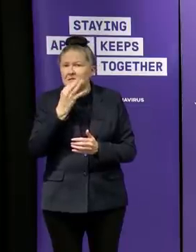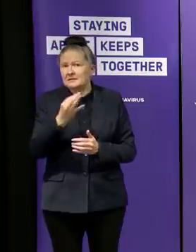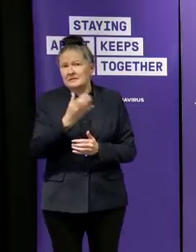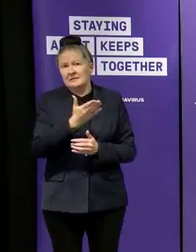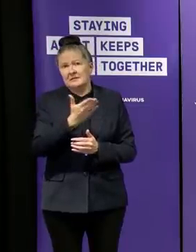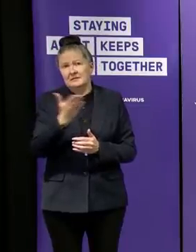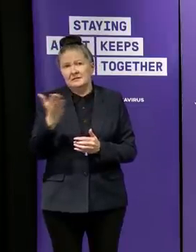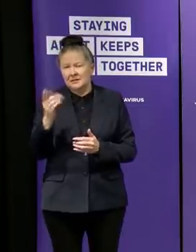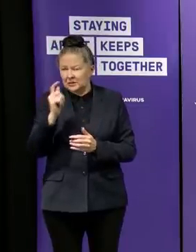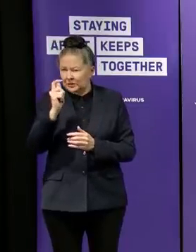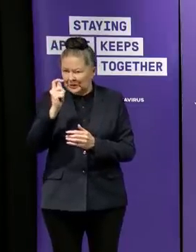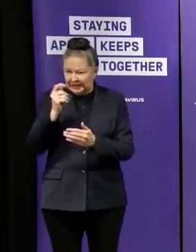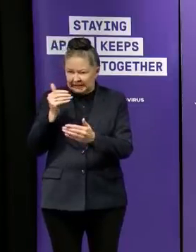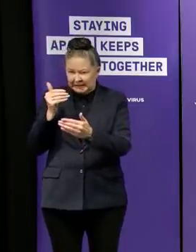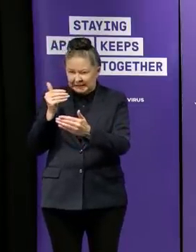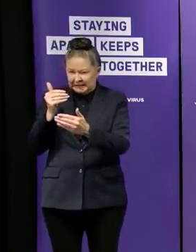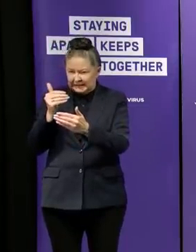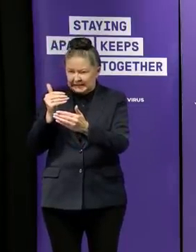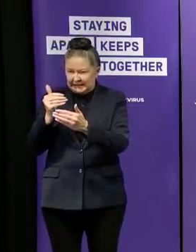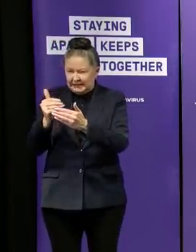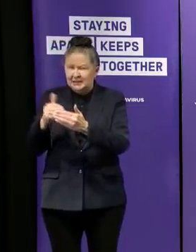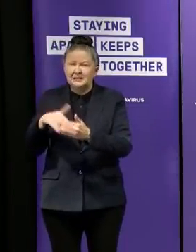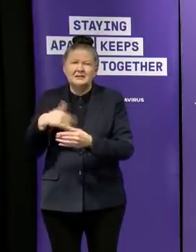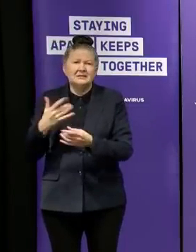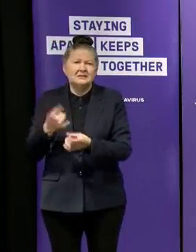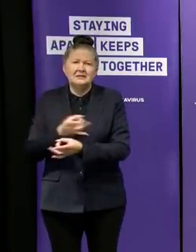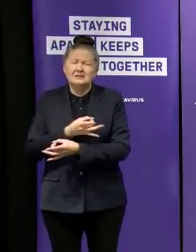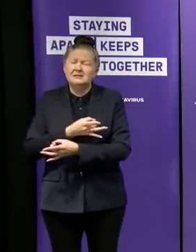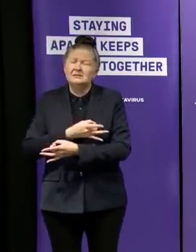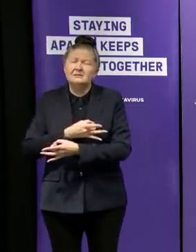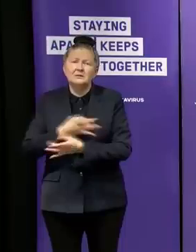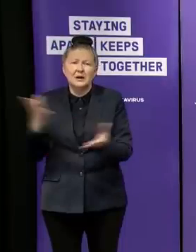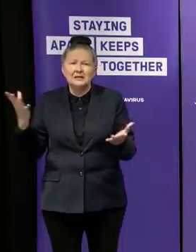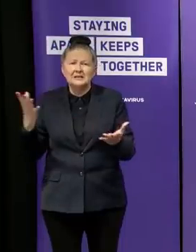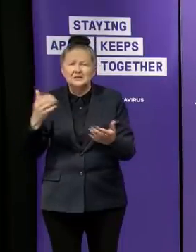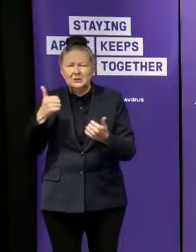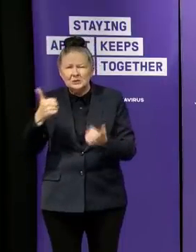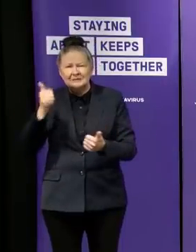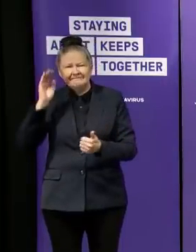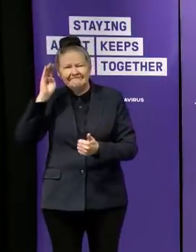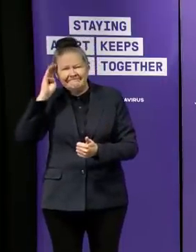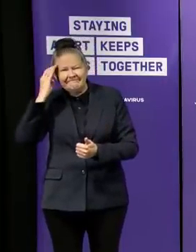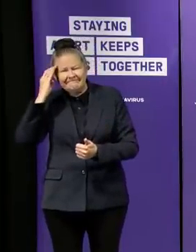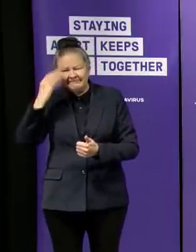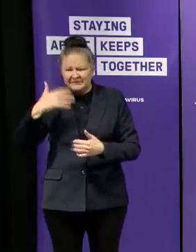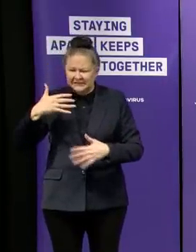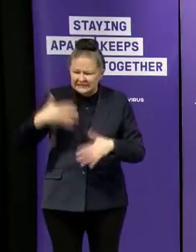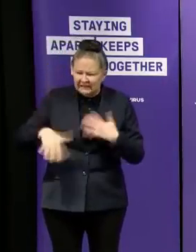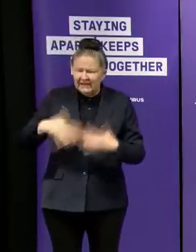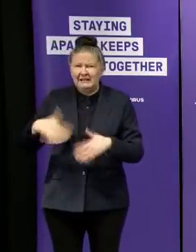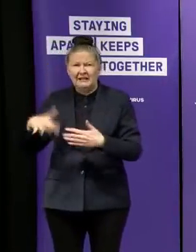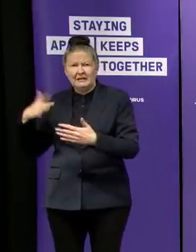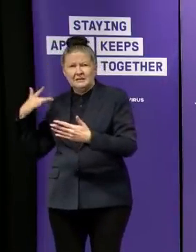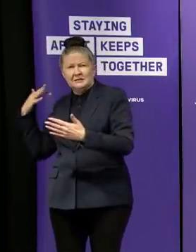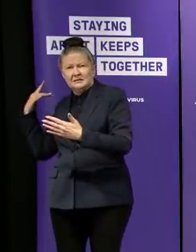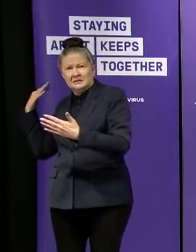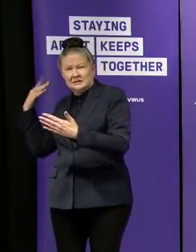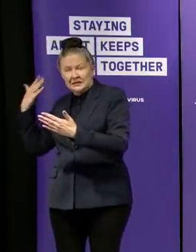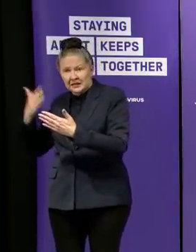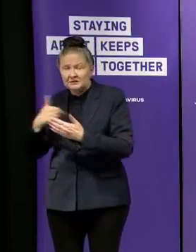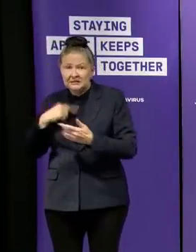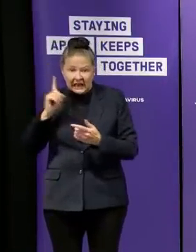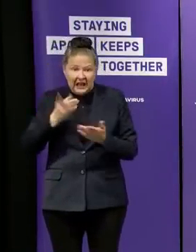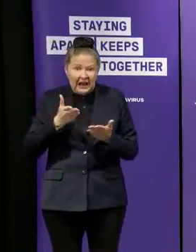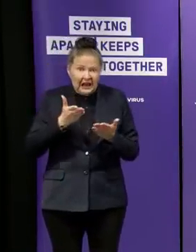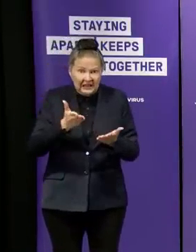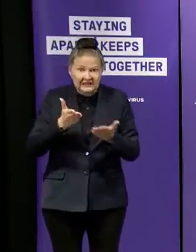not any of us do anything that puts at risk the really significant progress that we've made and the significant steps that we've taken today and